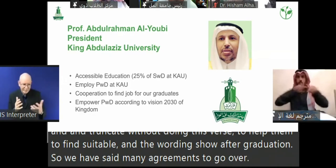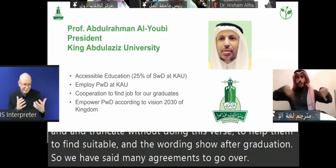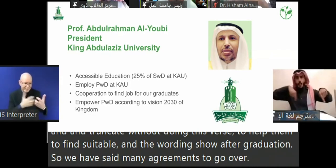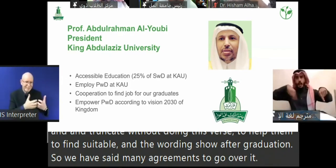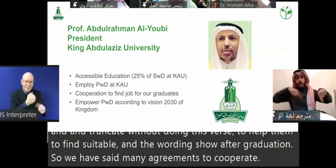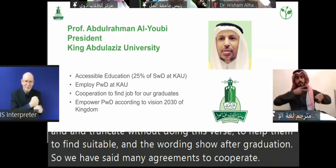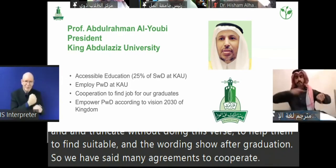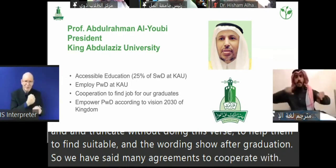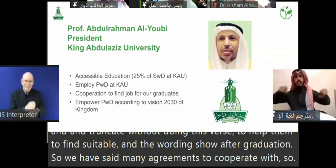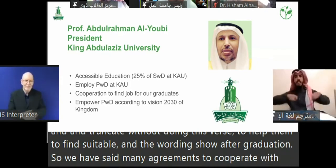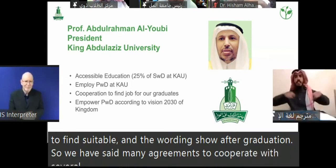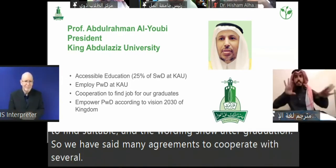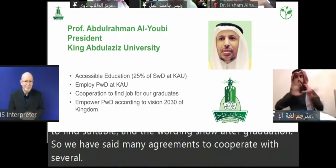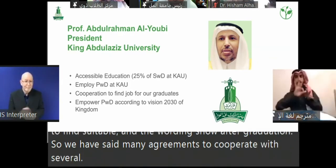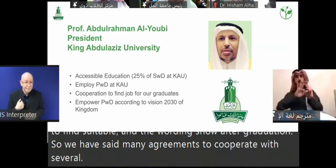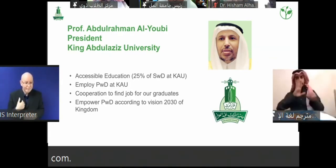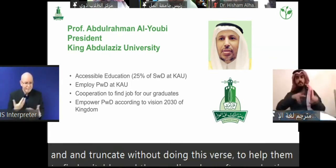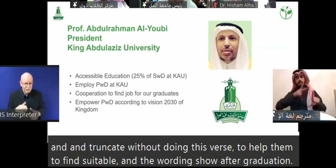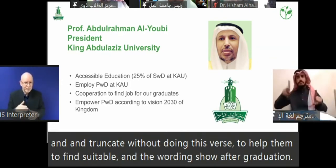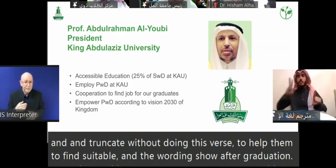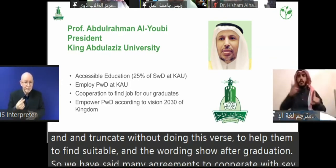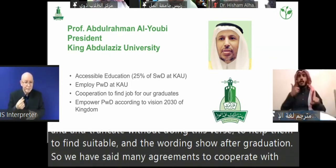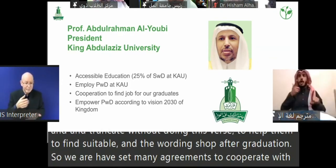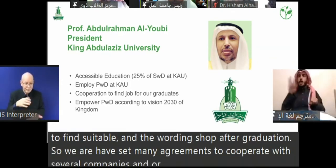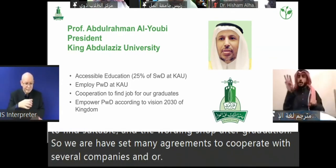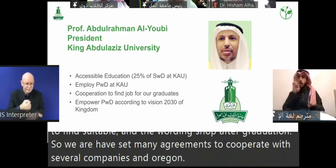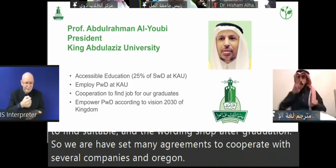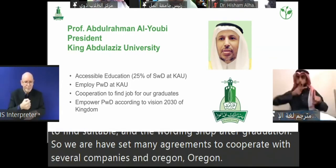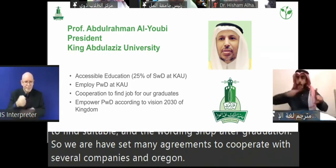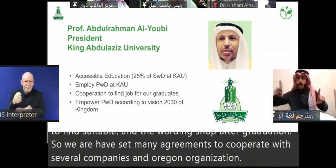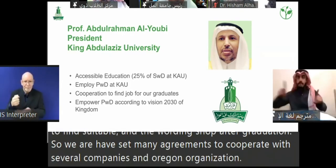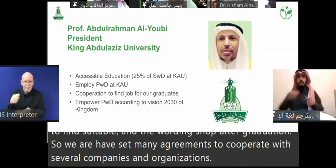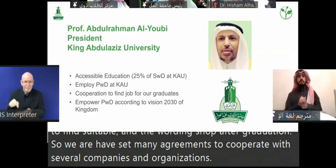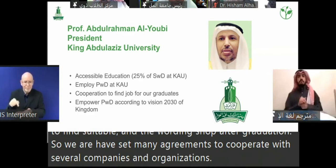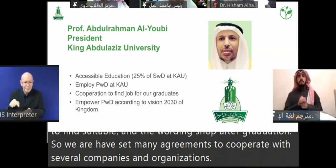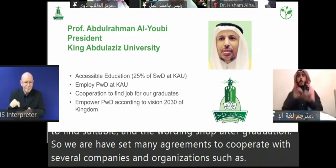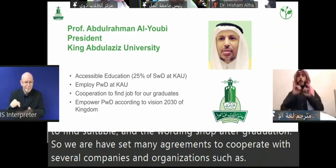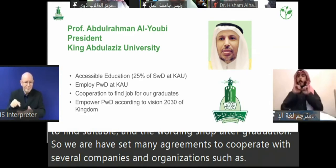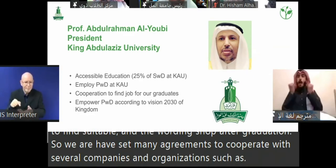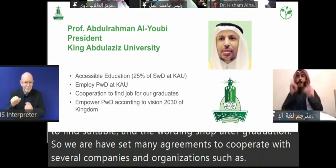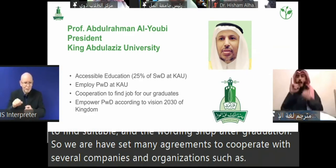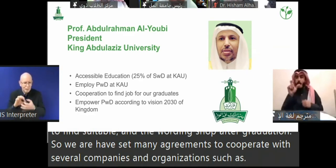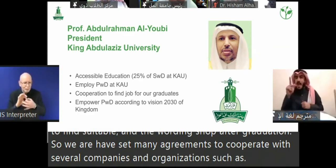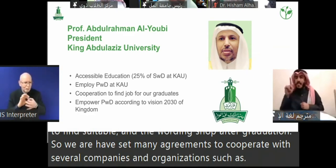cooperate with several companies and organizations such as